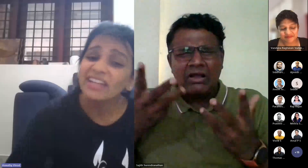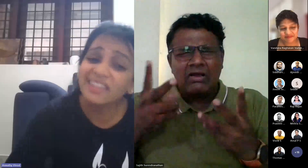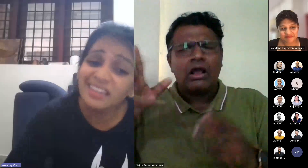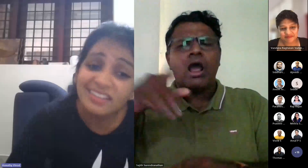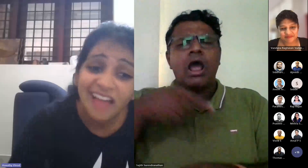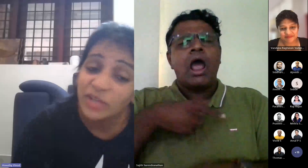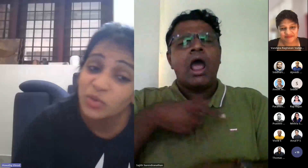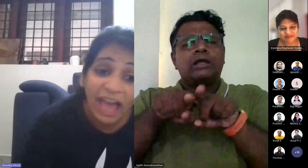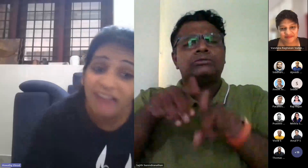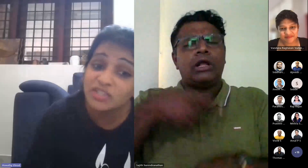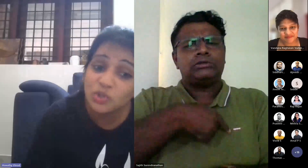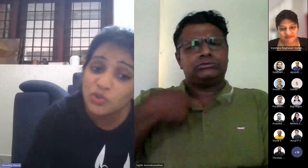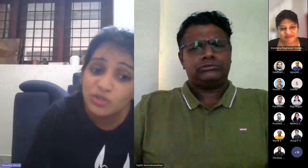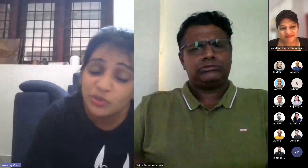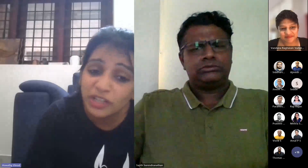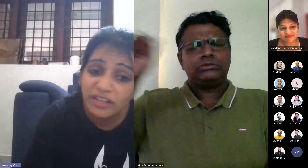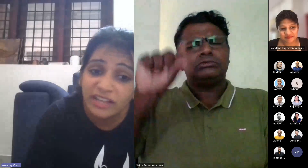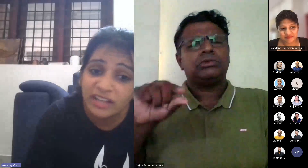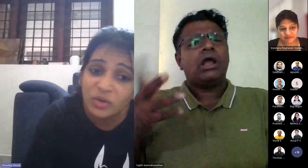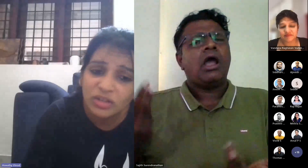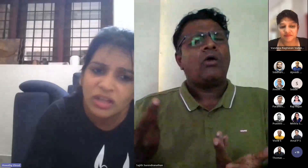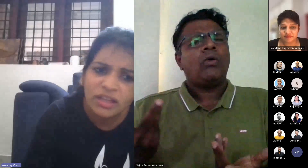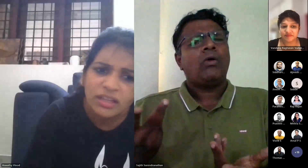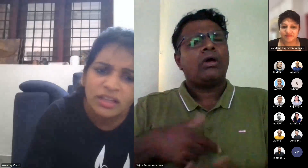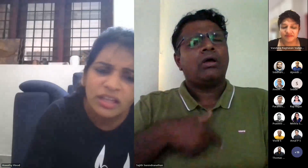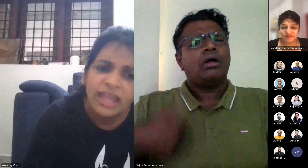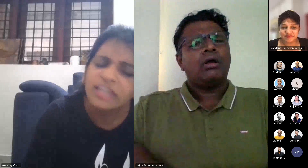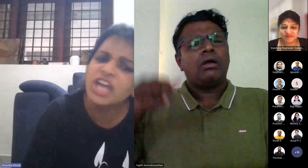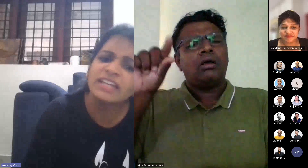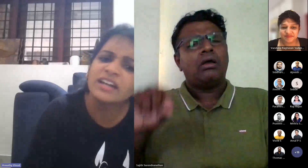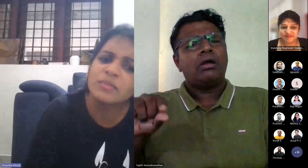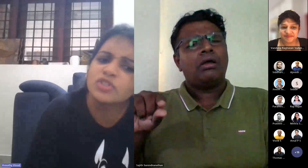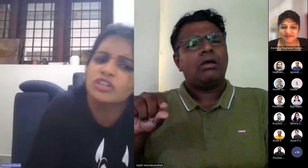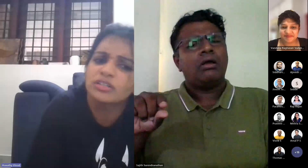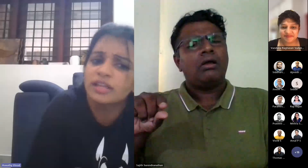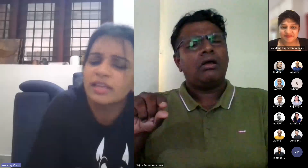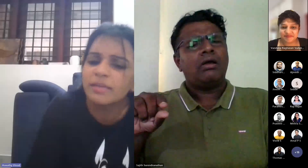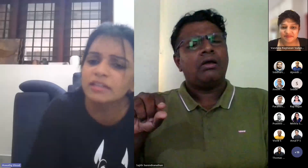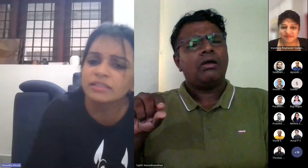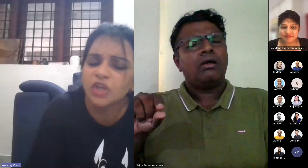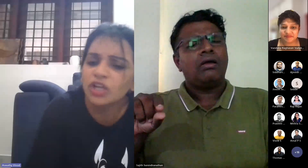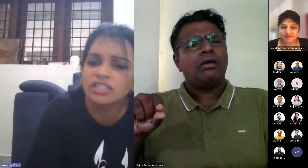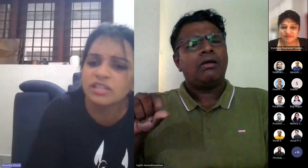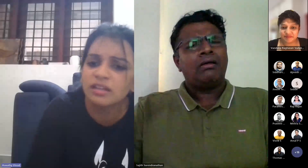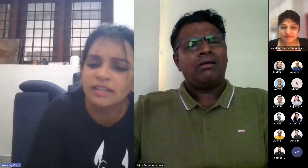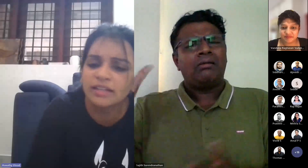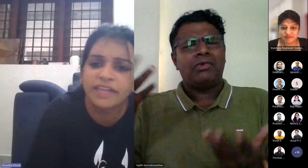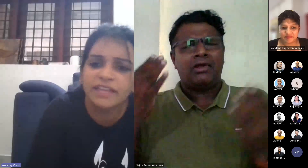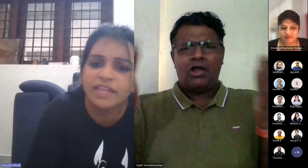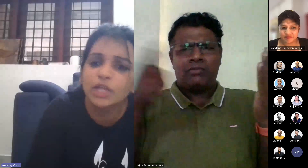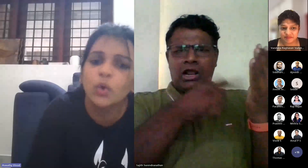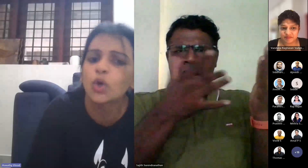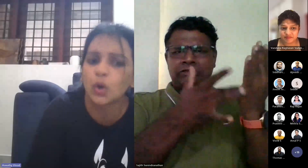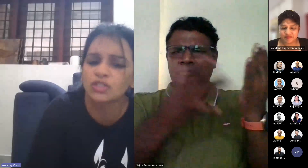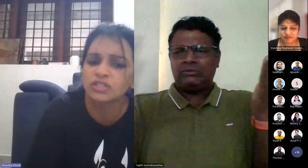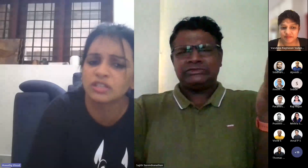So I think I don't have a solution for it right now. In China, I'm sure they make technology at a